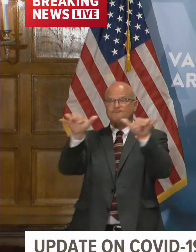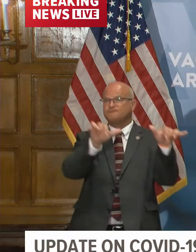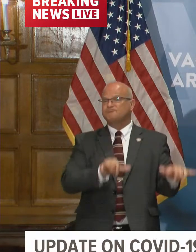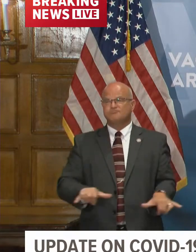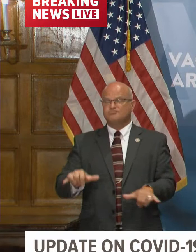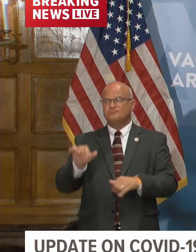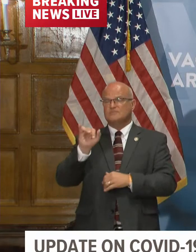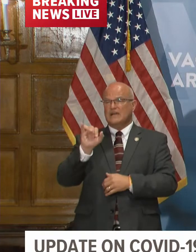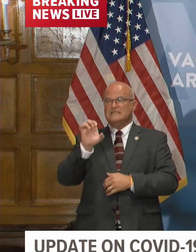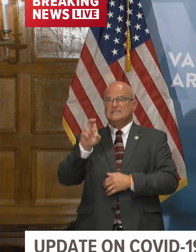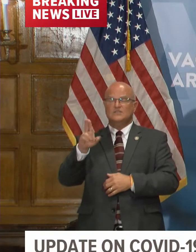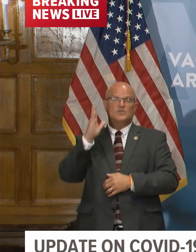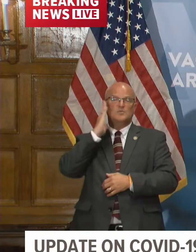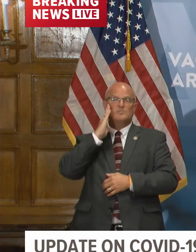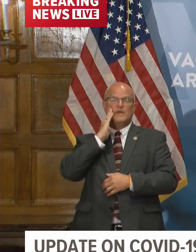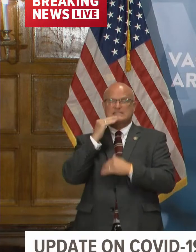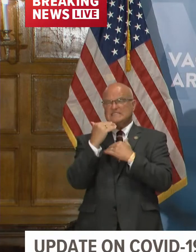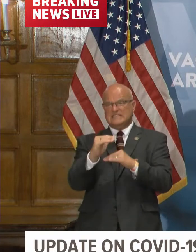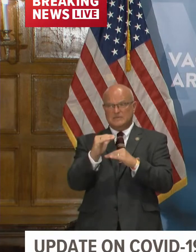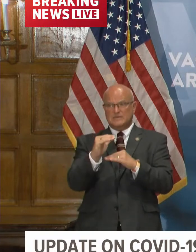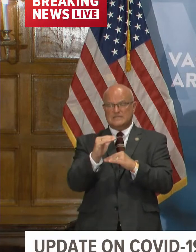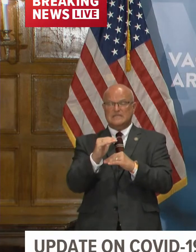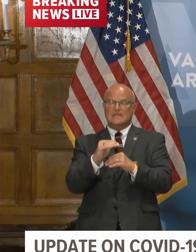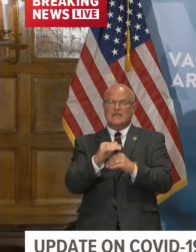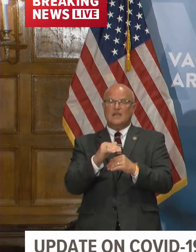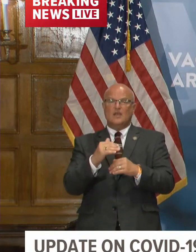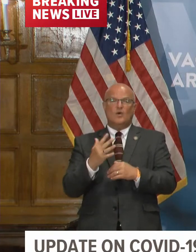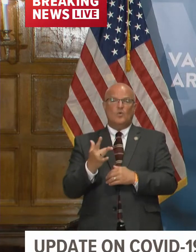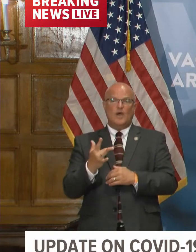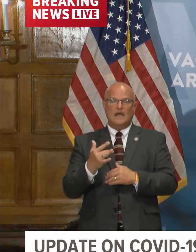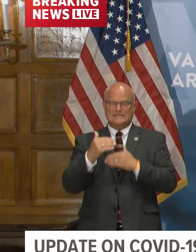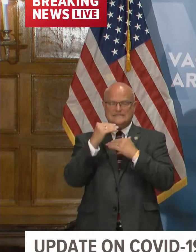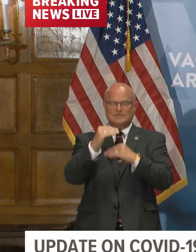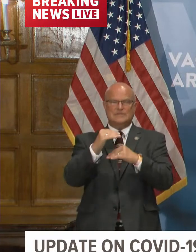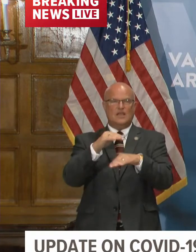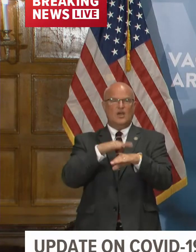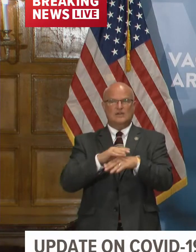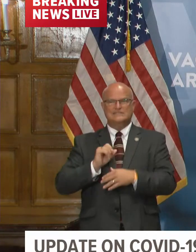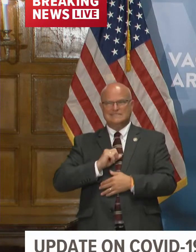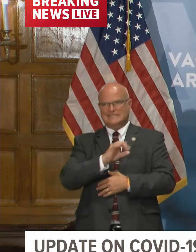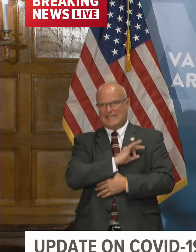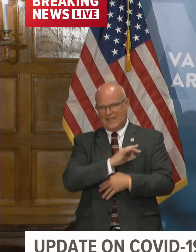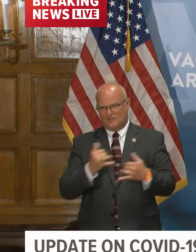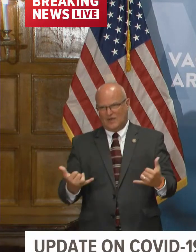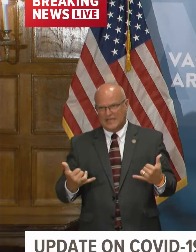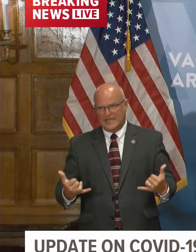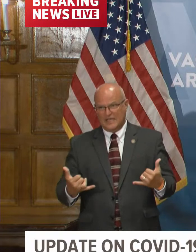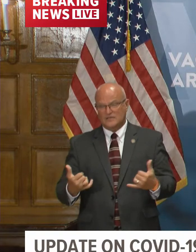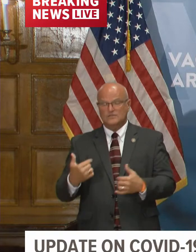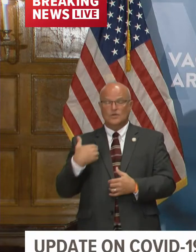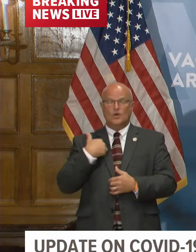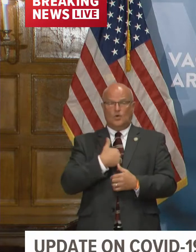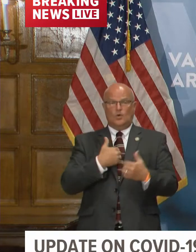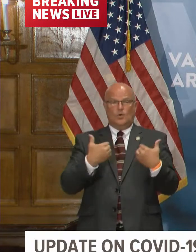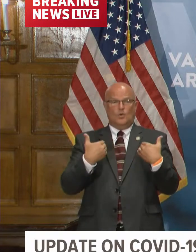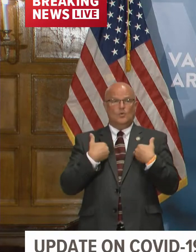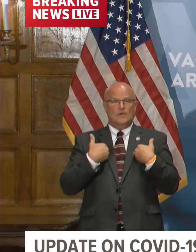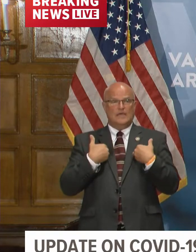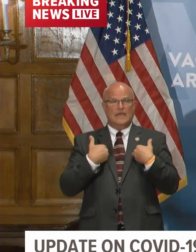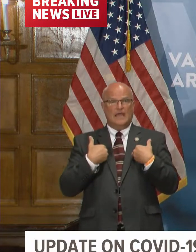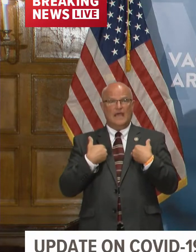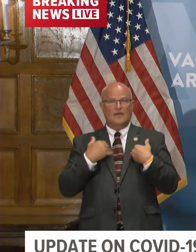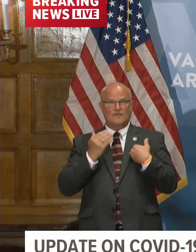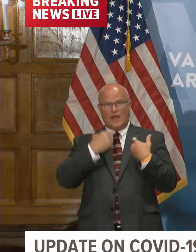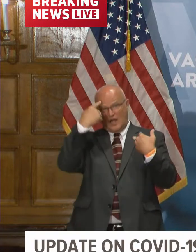The ICU beds are limited, and primarily because of the limitations on staff. And so we have, under